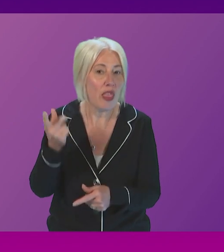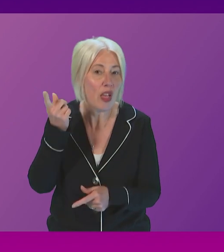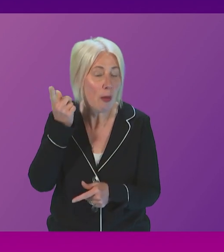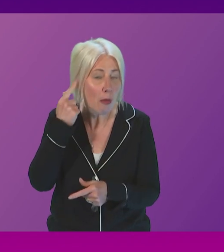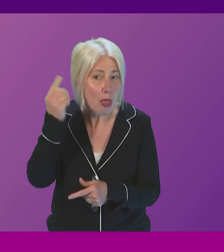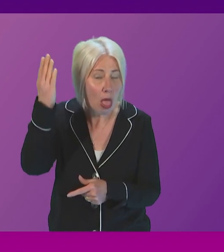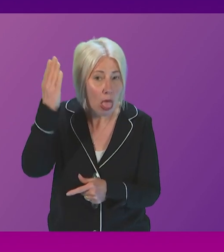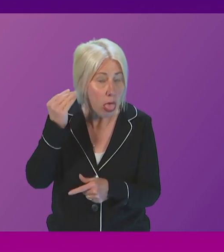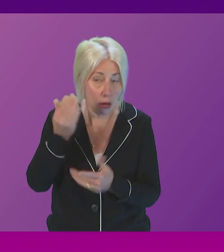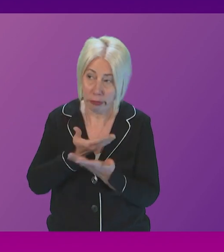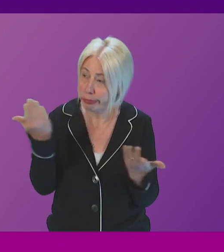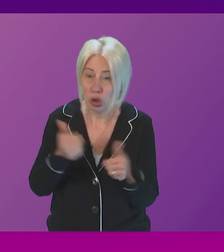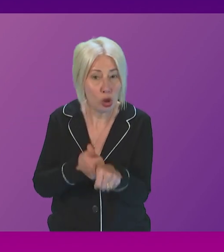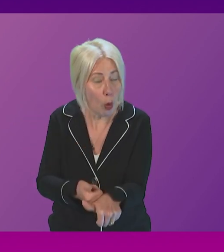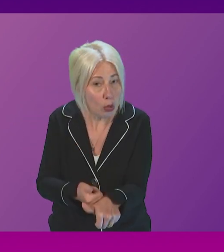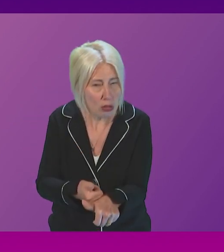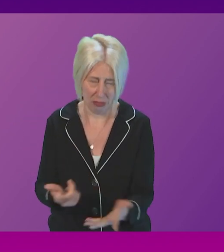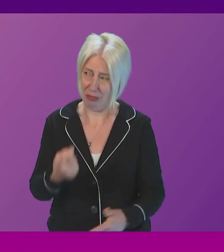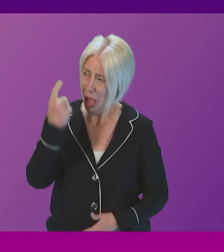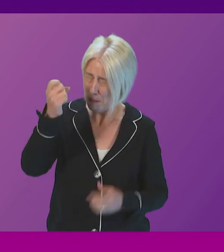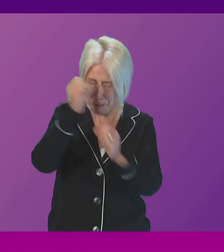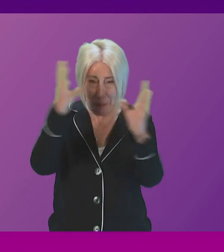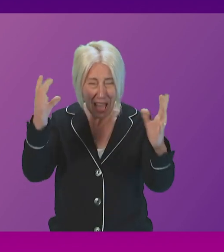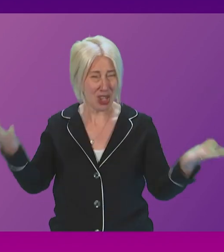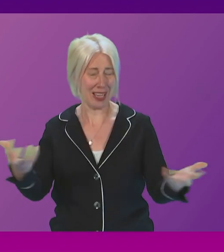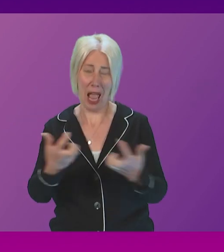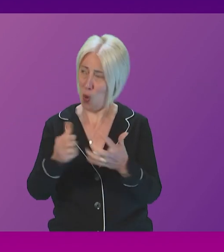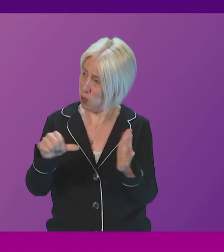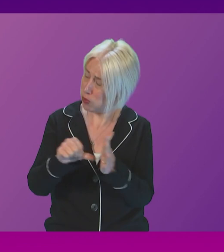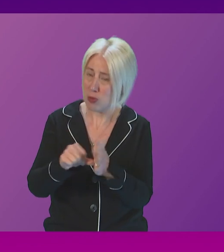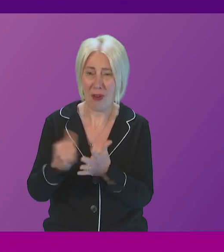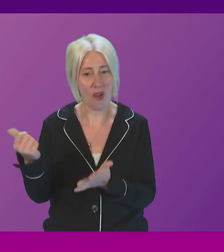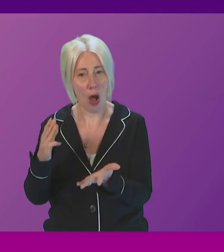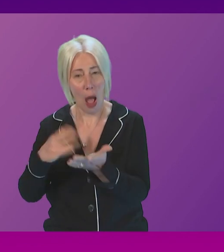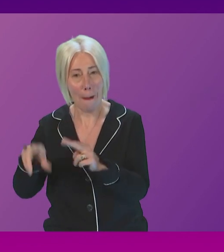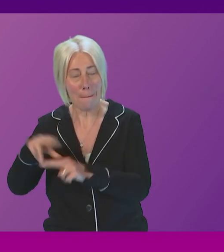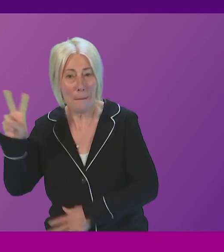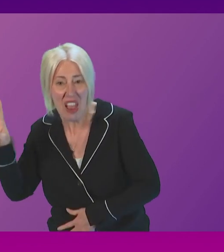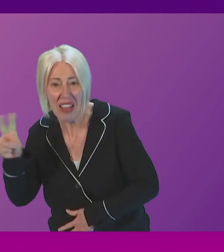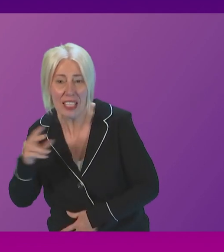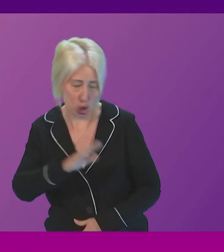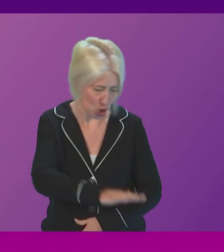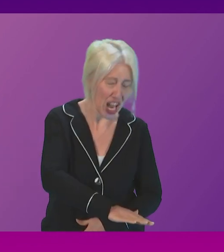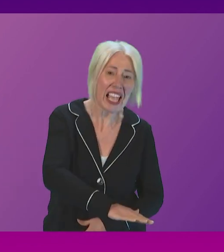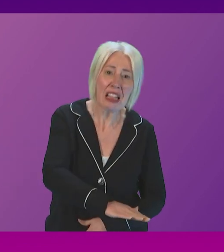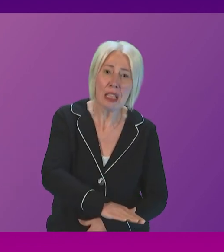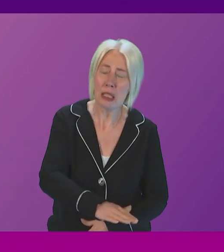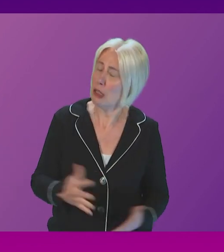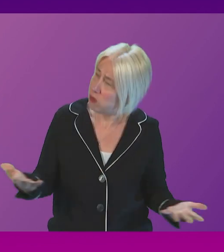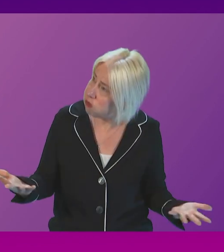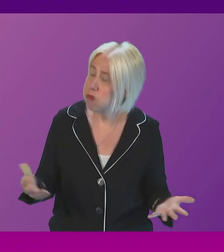disability. Can you imagine how difficult that must be for a parent and a child alike?